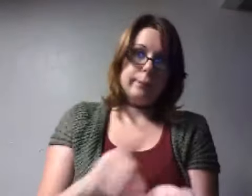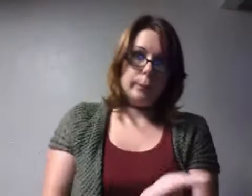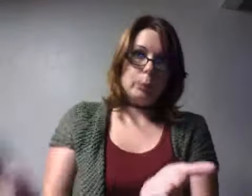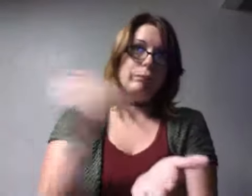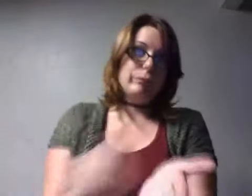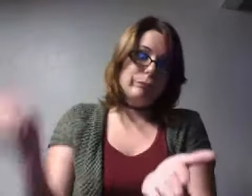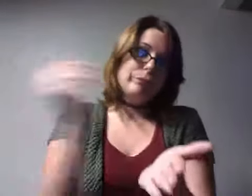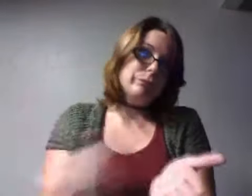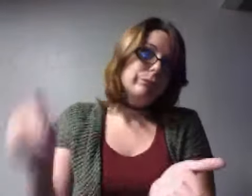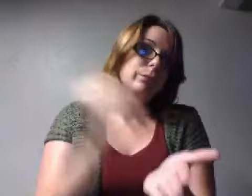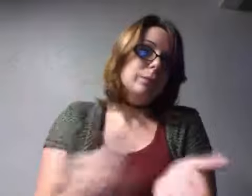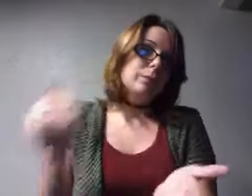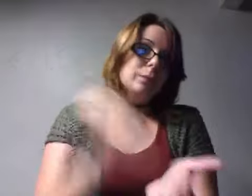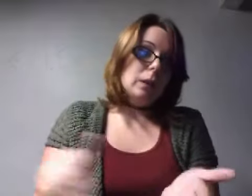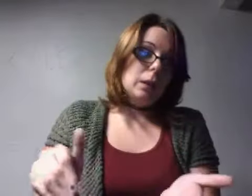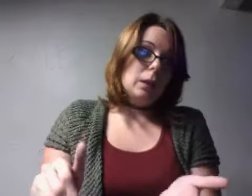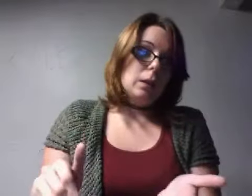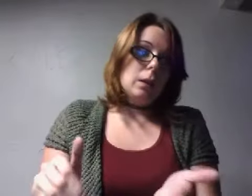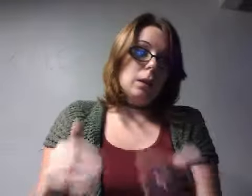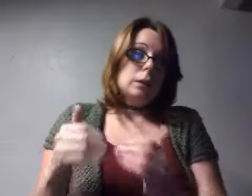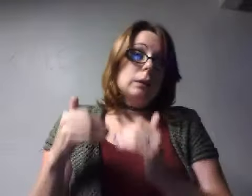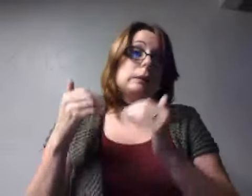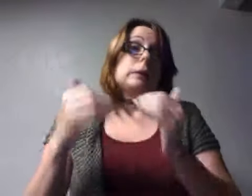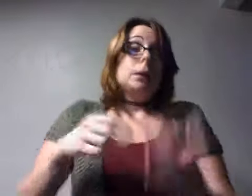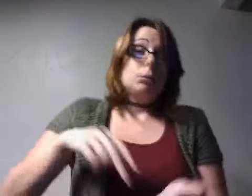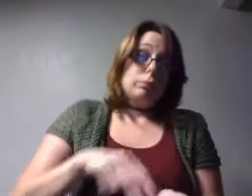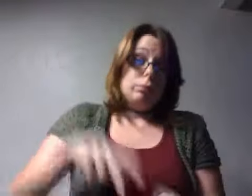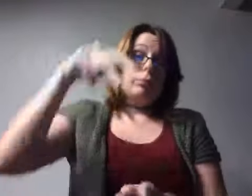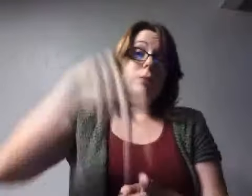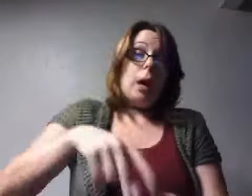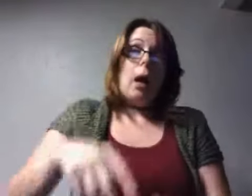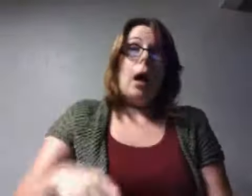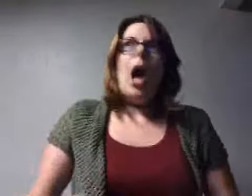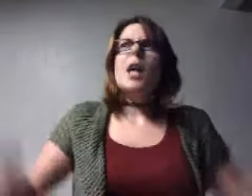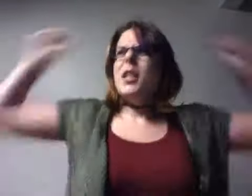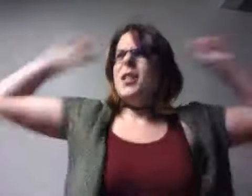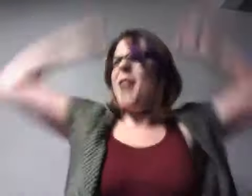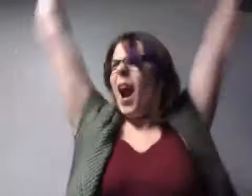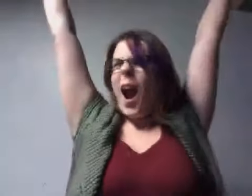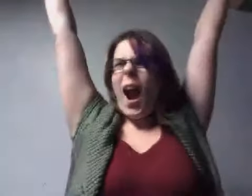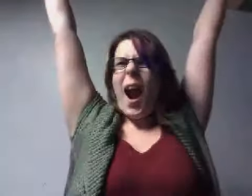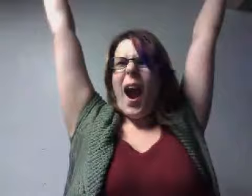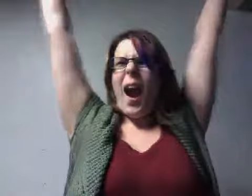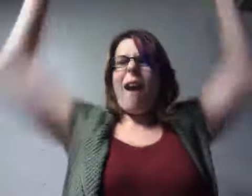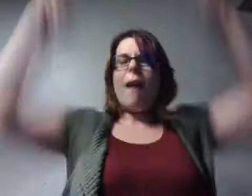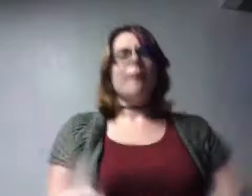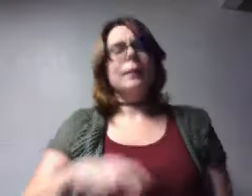skateboarding. So I really like to shoot that. And aside from that, I like to tackle topics that